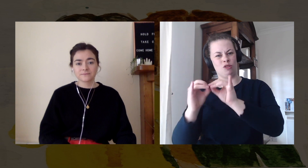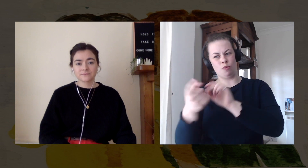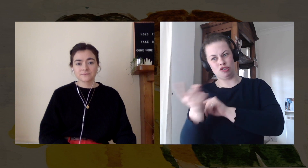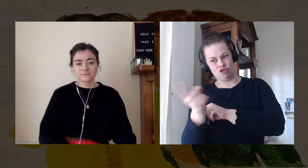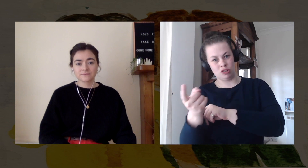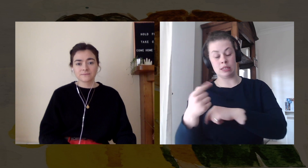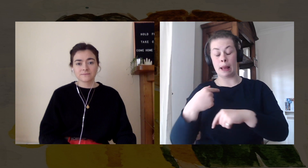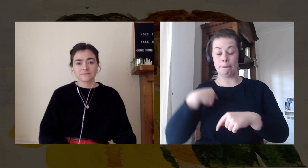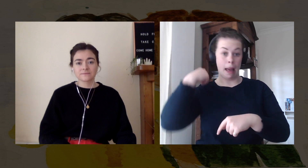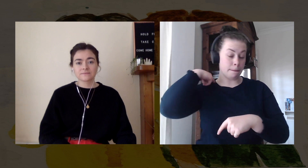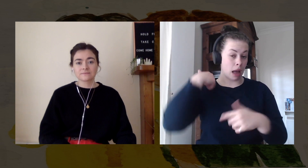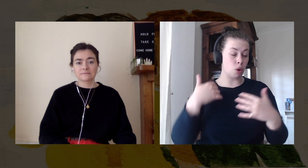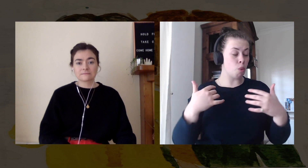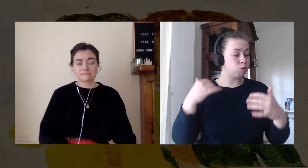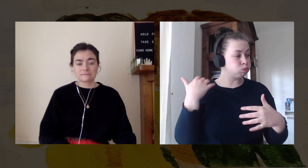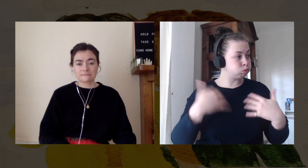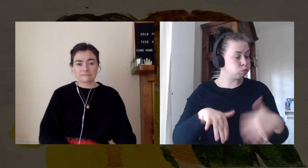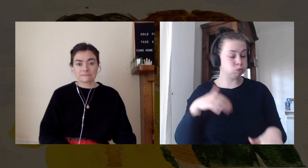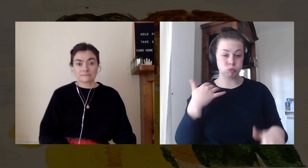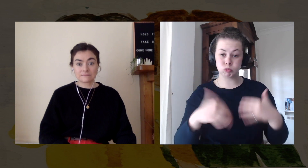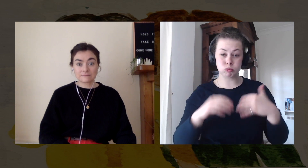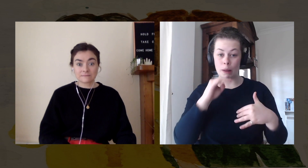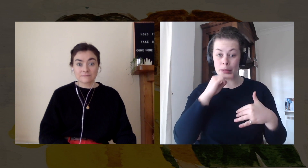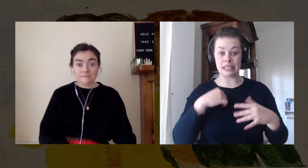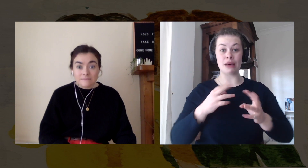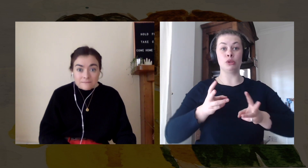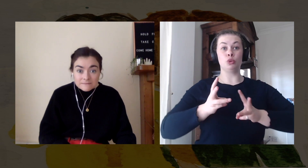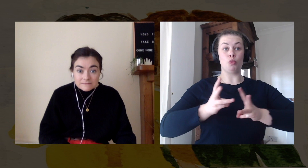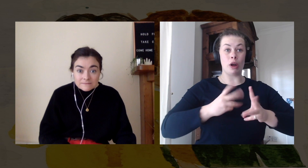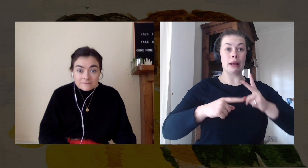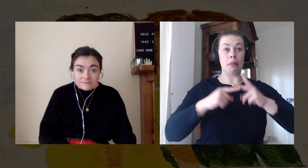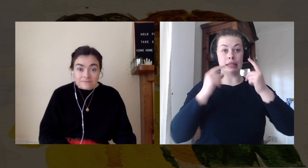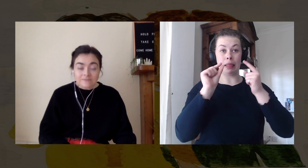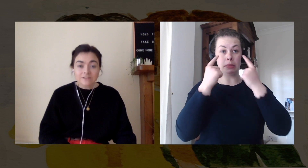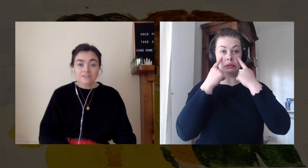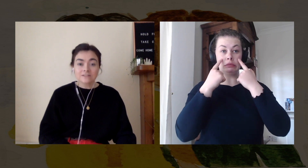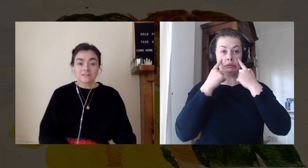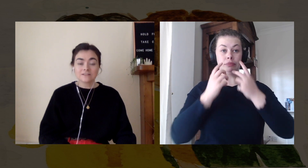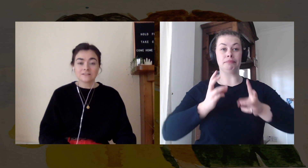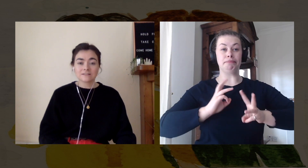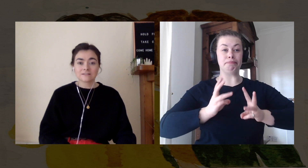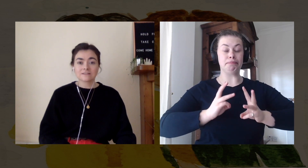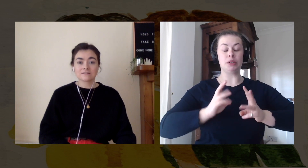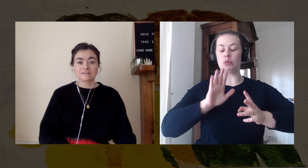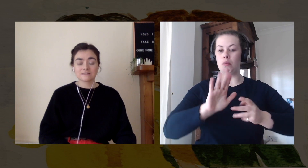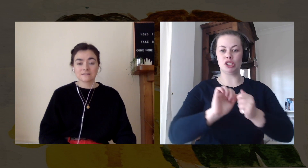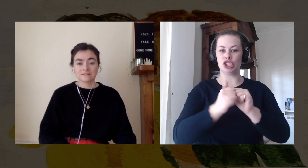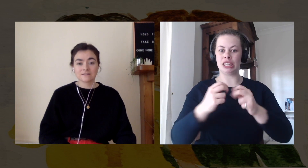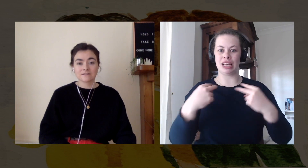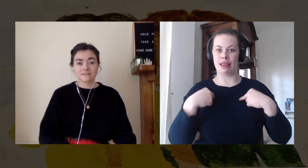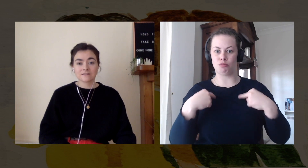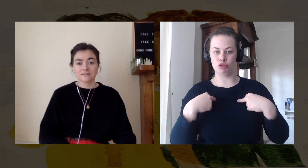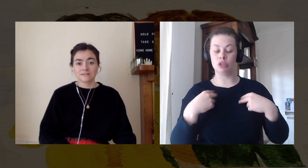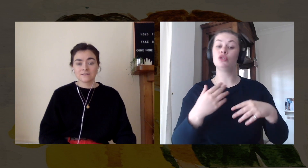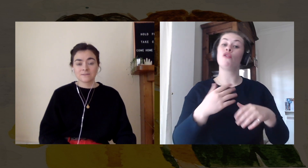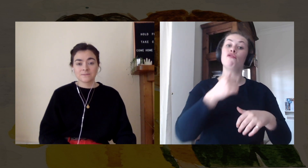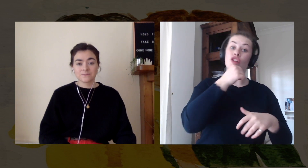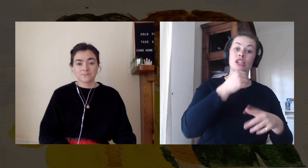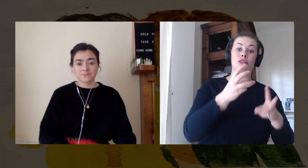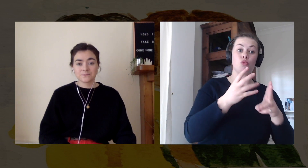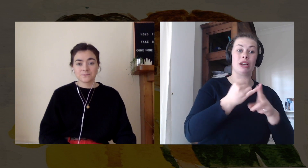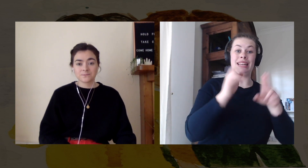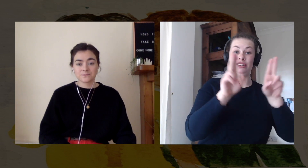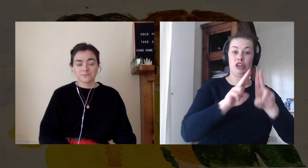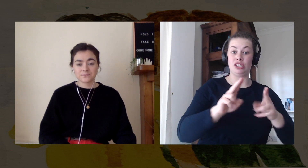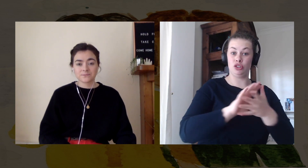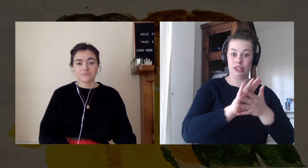I was weeping while I was interpreting, and I had to switch languages. So I was originally working in international sign, standing, and it got to a